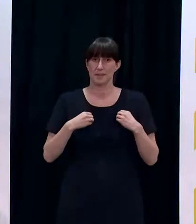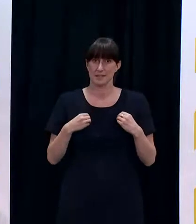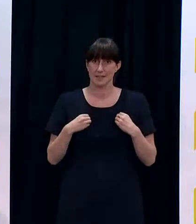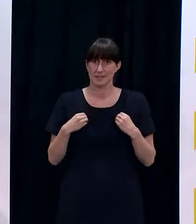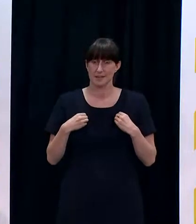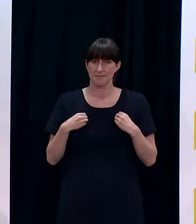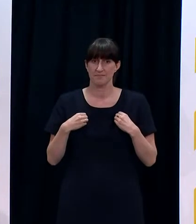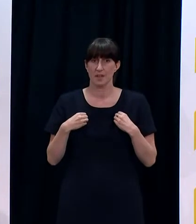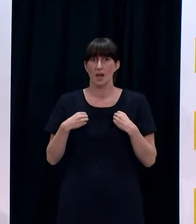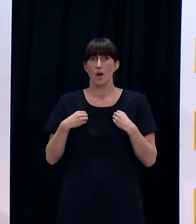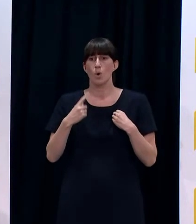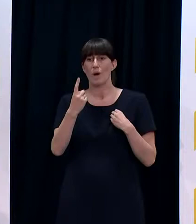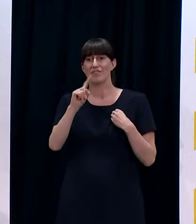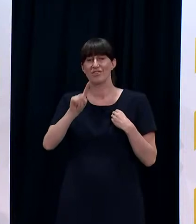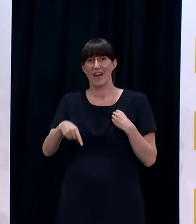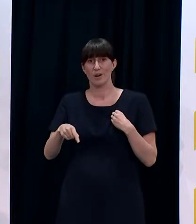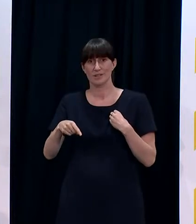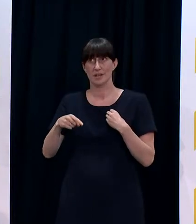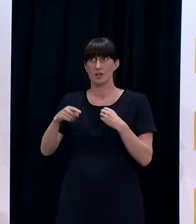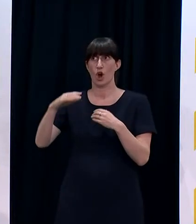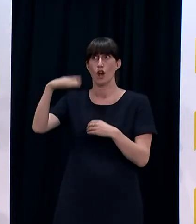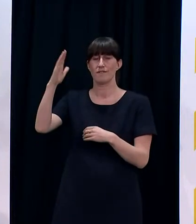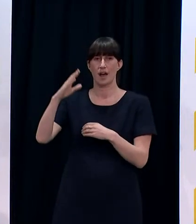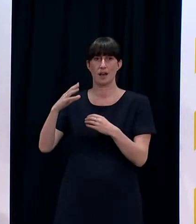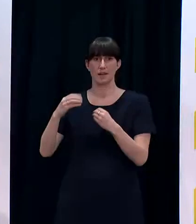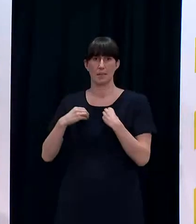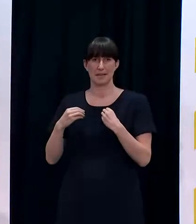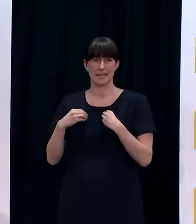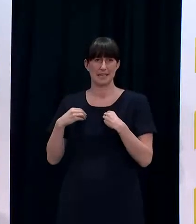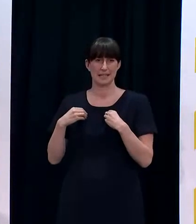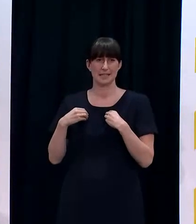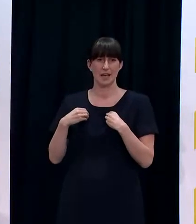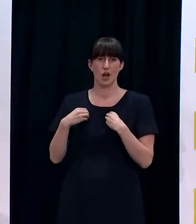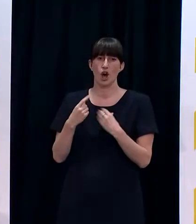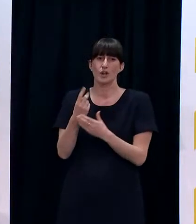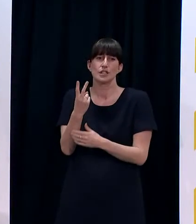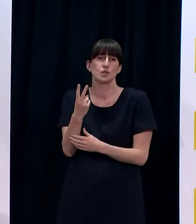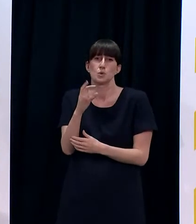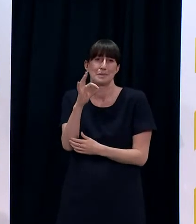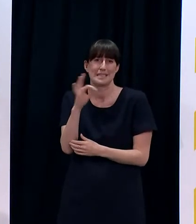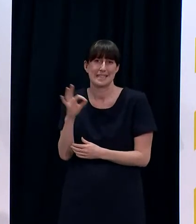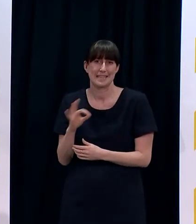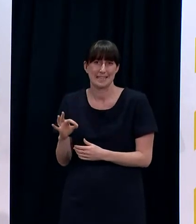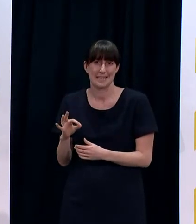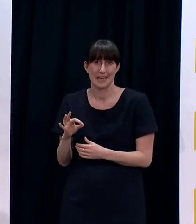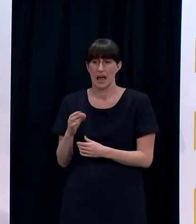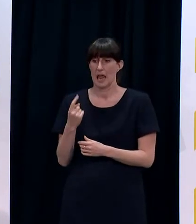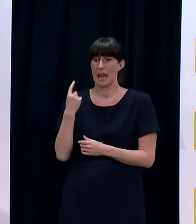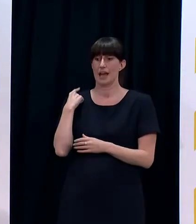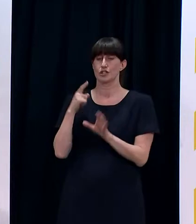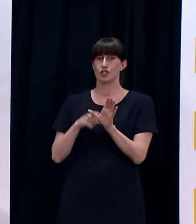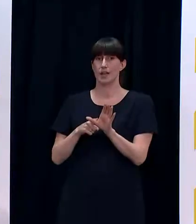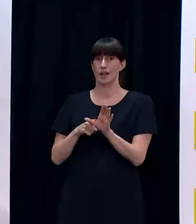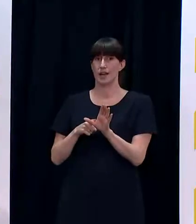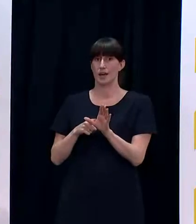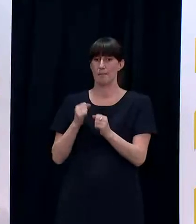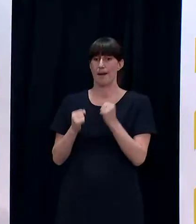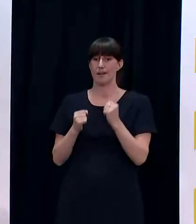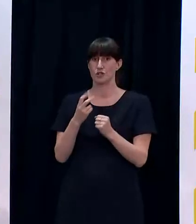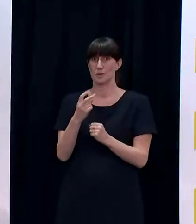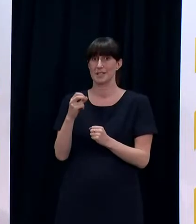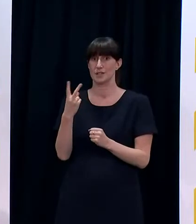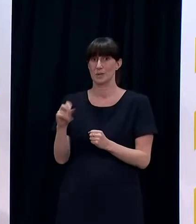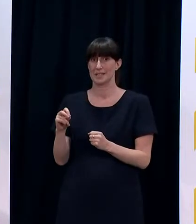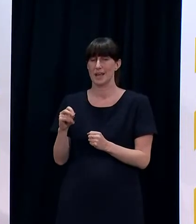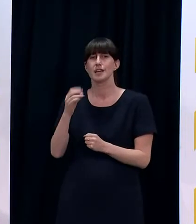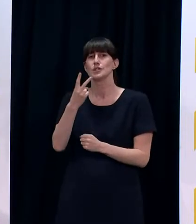with 1,000 plus employees. That figure compares with 10% following the March 2020 lockdown, so a smaller proportion